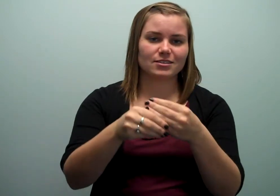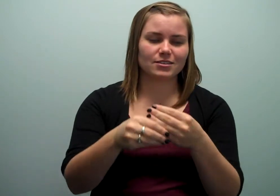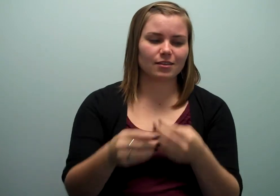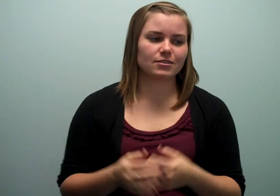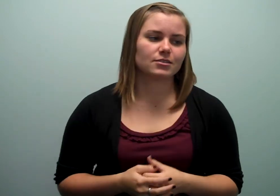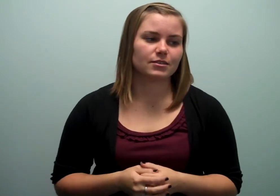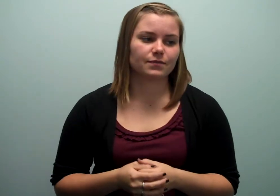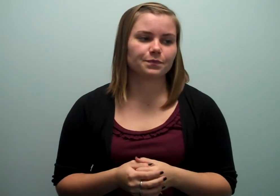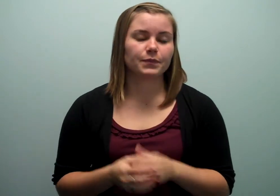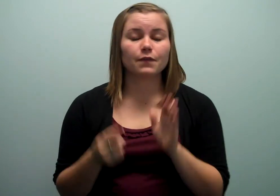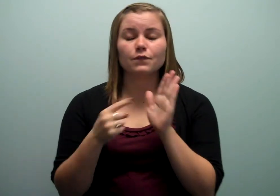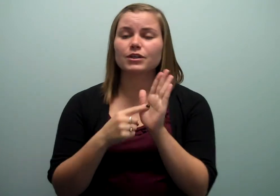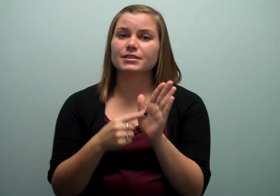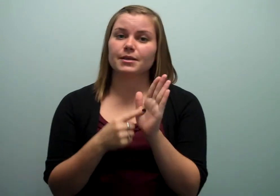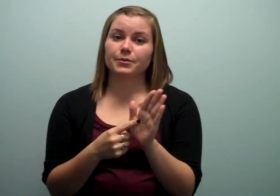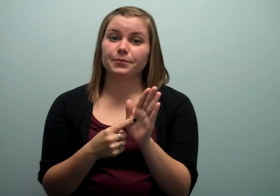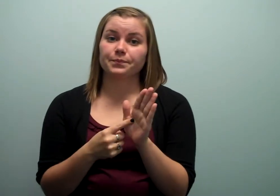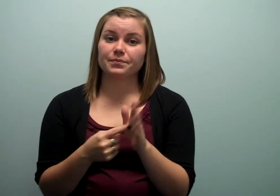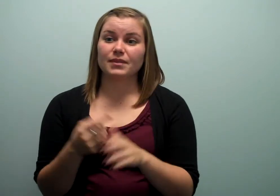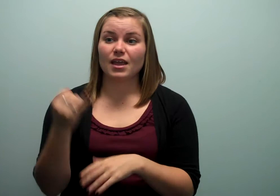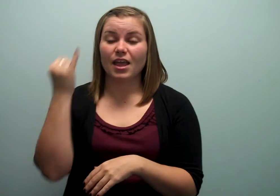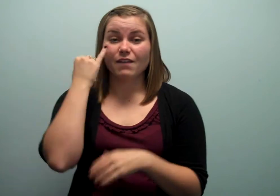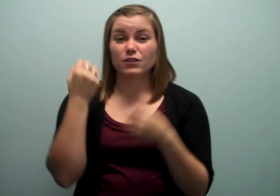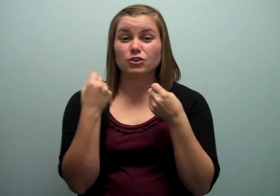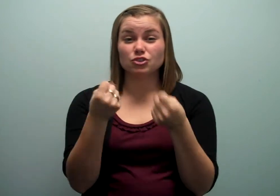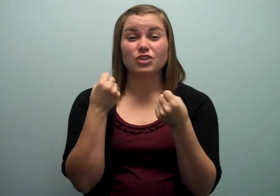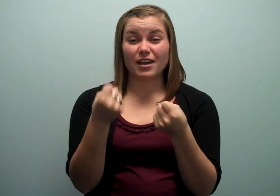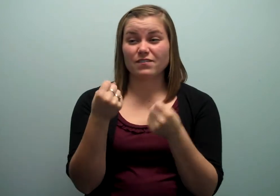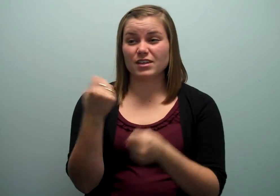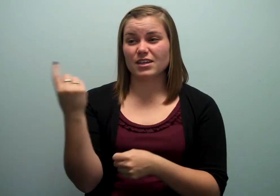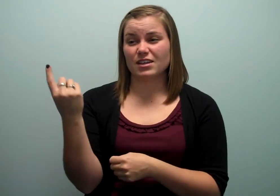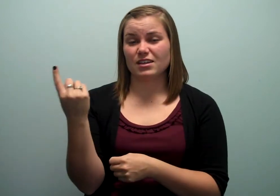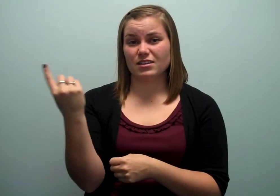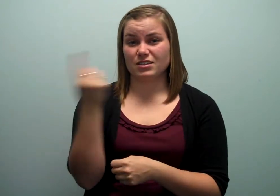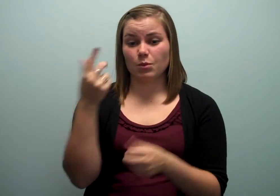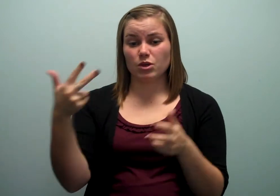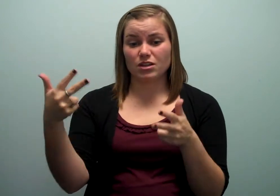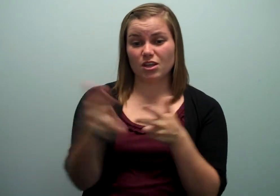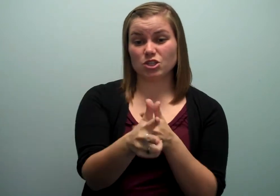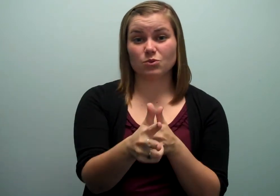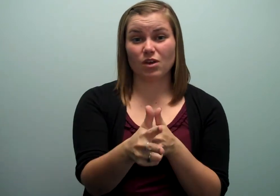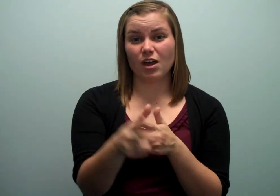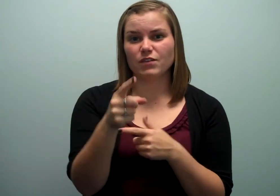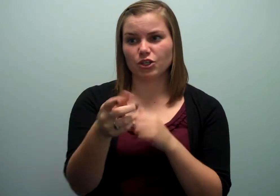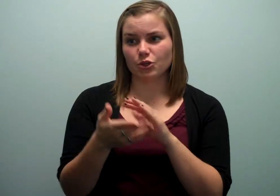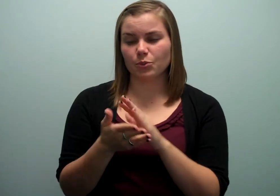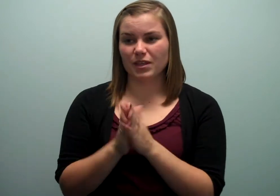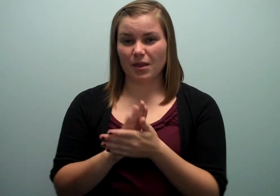For example, if you get angry because someone cut you off when you're driving, the first thing that